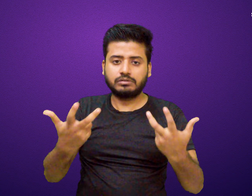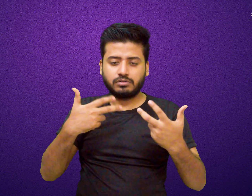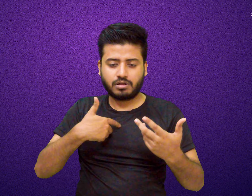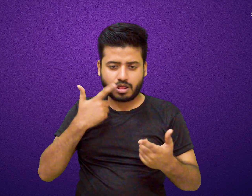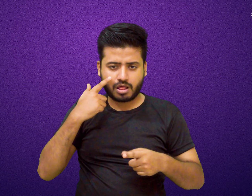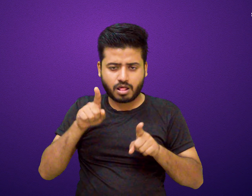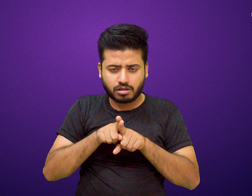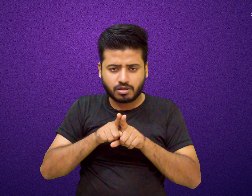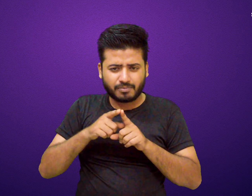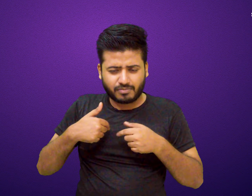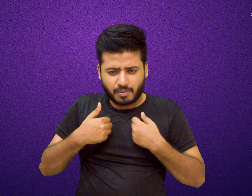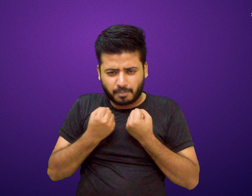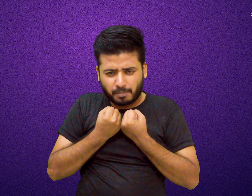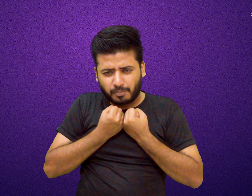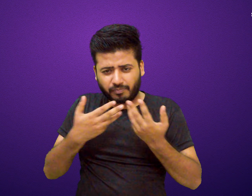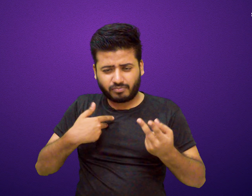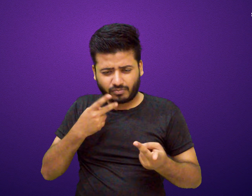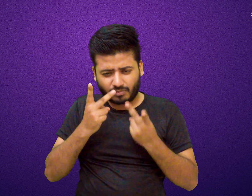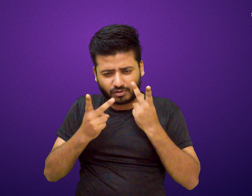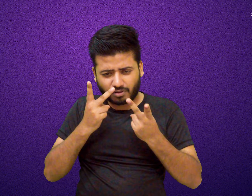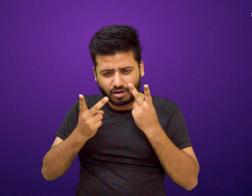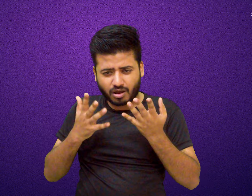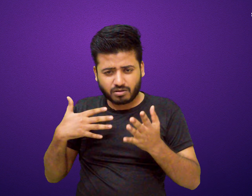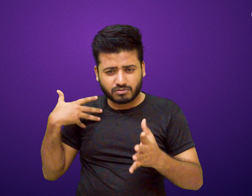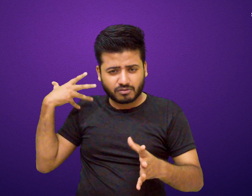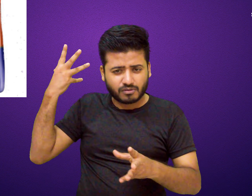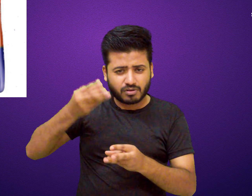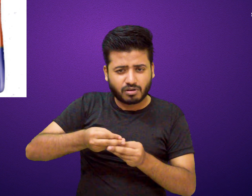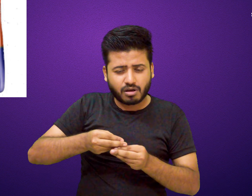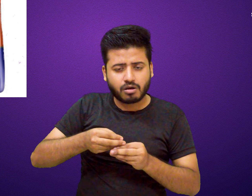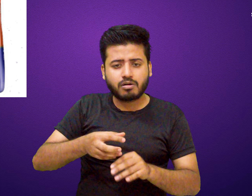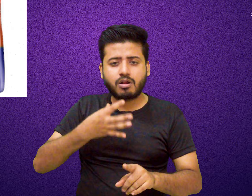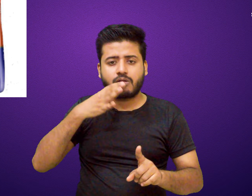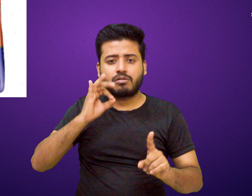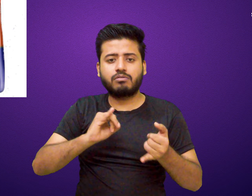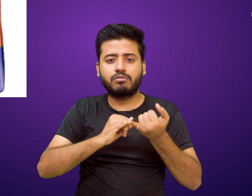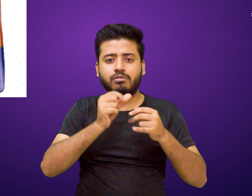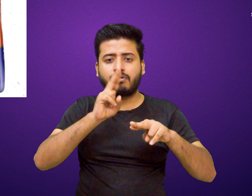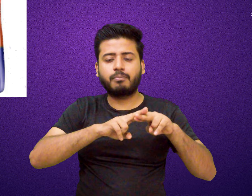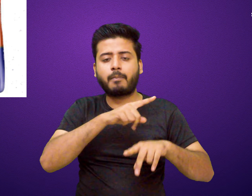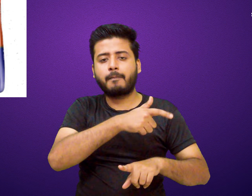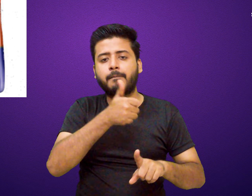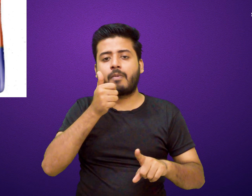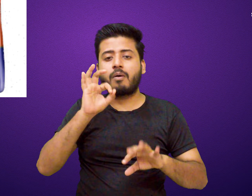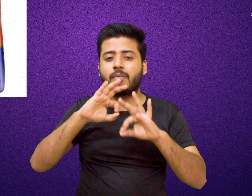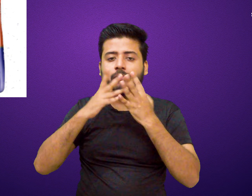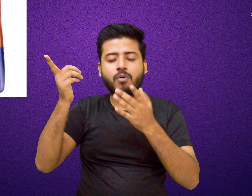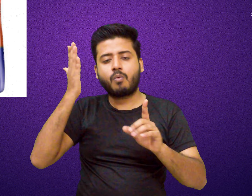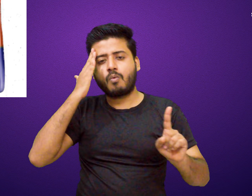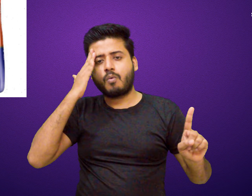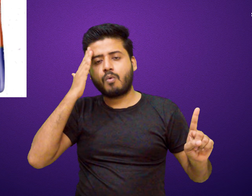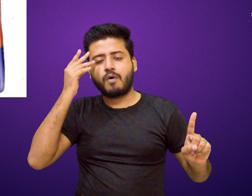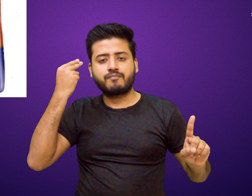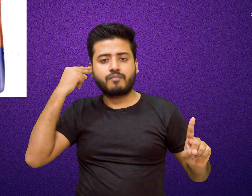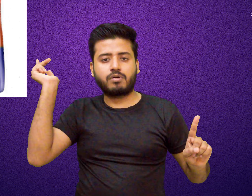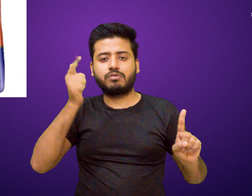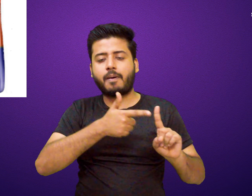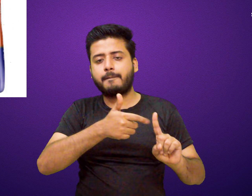color protection technology, which helps keep colored clothes looking bright. Eco-friendly and natural alternatives for those who